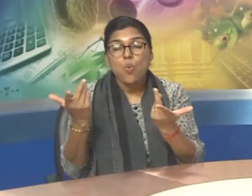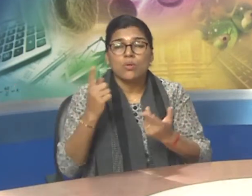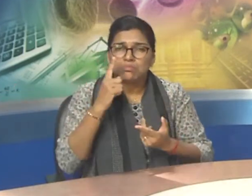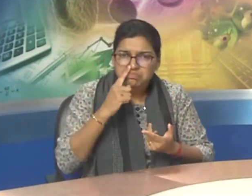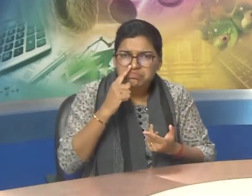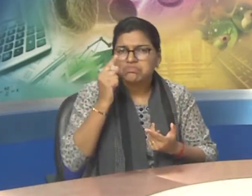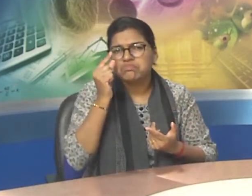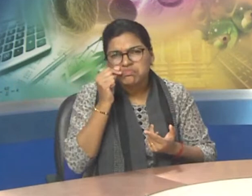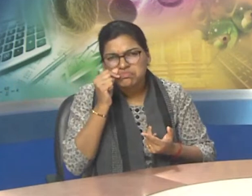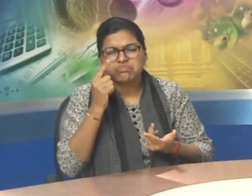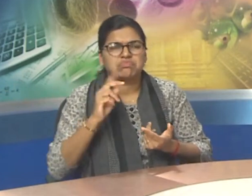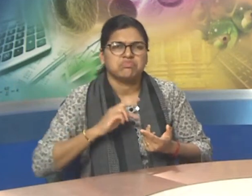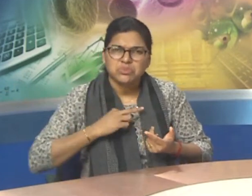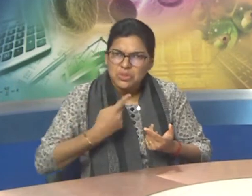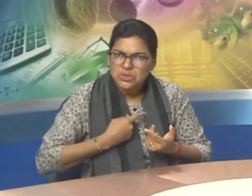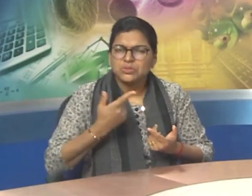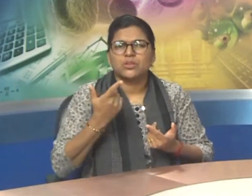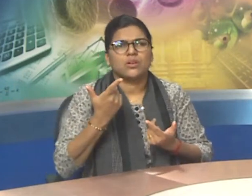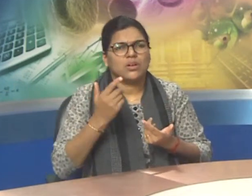has his or her book.